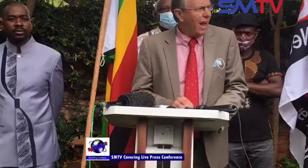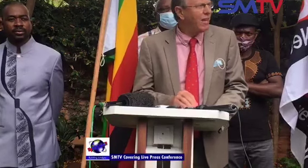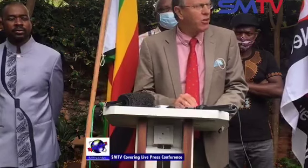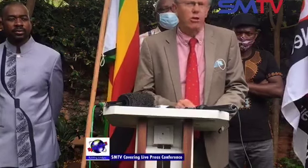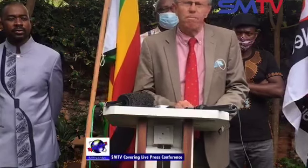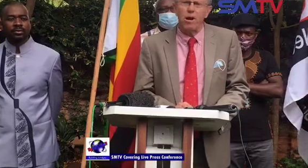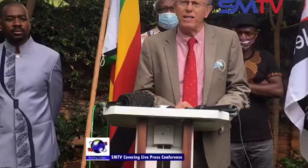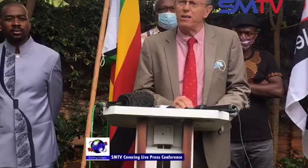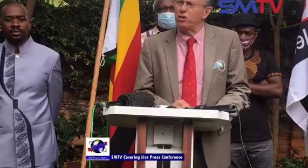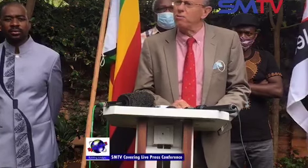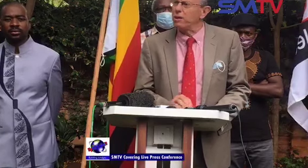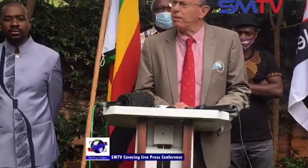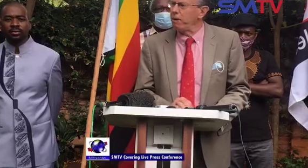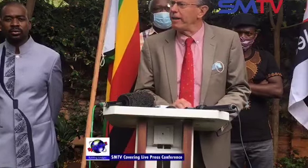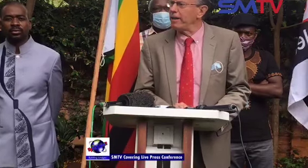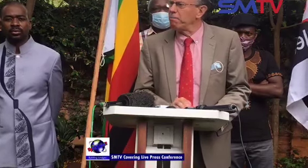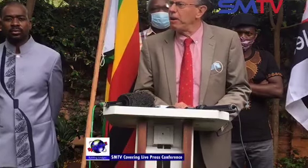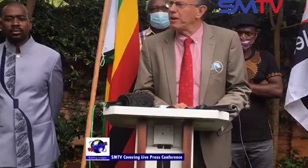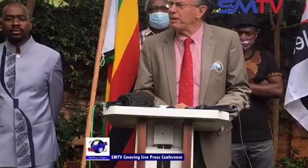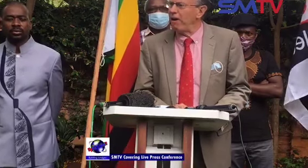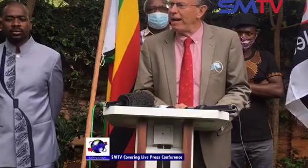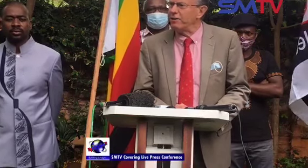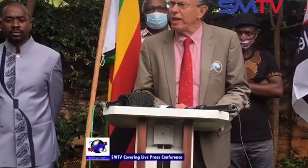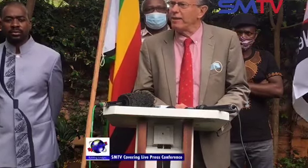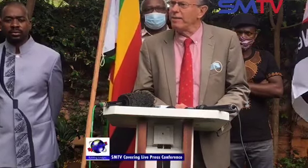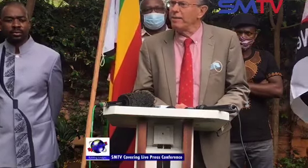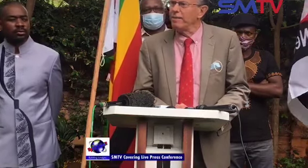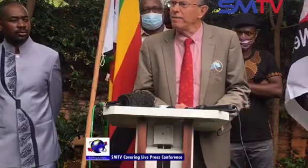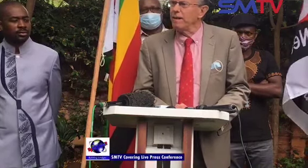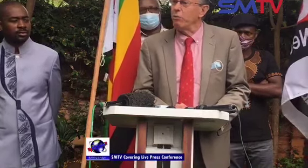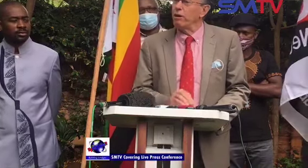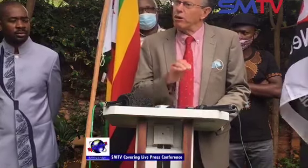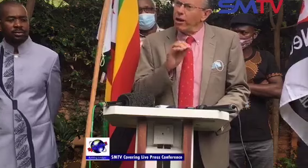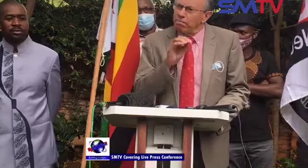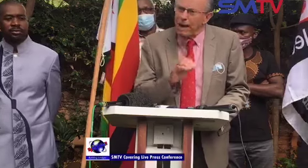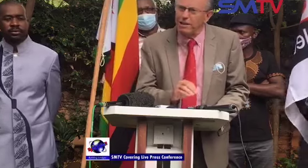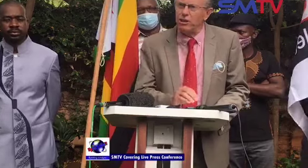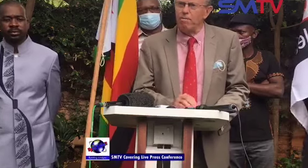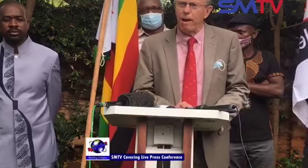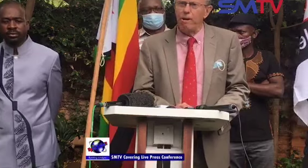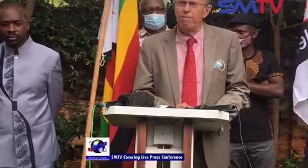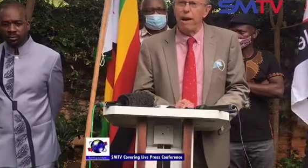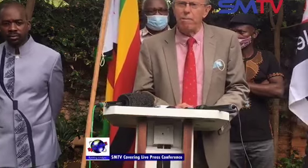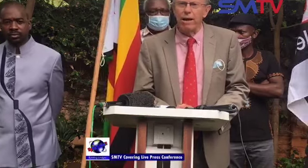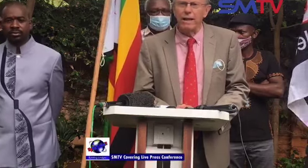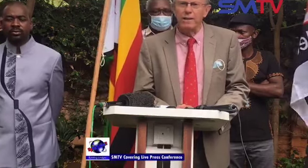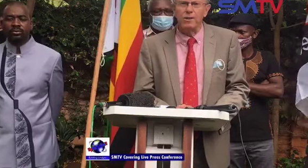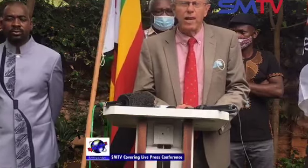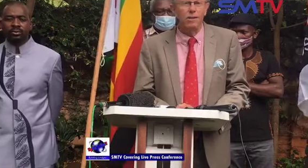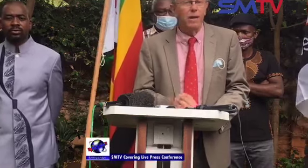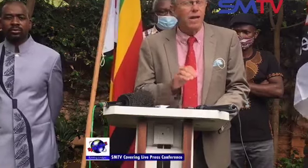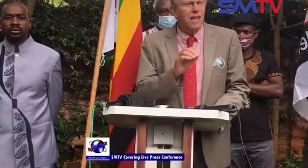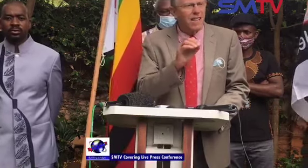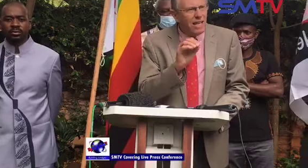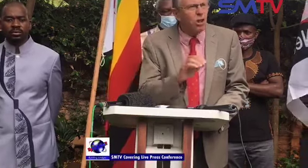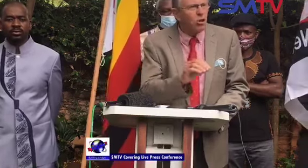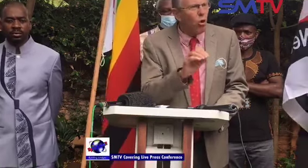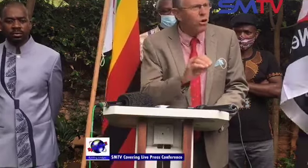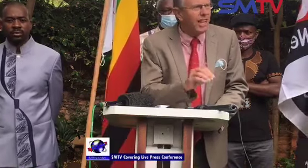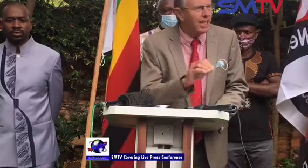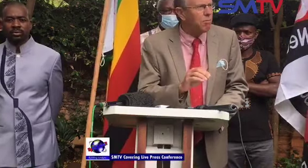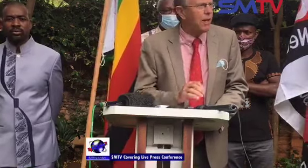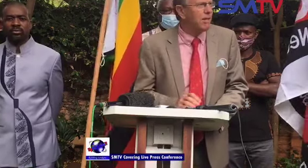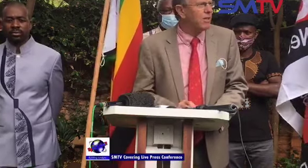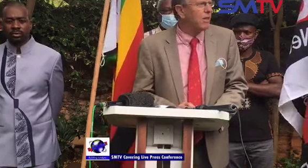were handed to the party in terms of the political party's finance act. And we are going back to the public primarily to say that these are